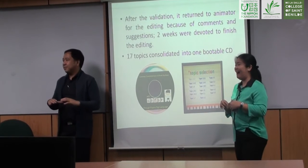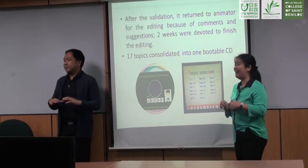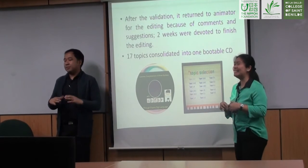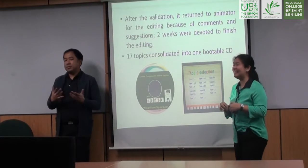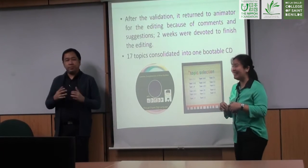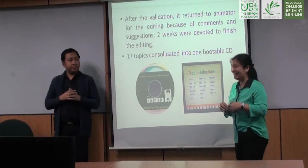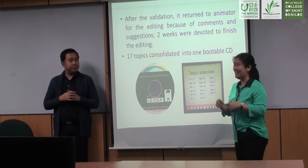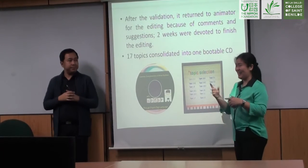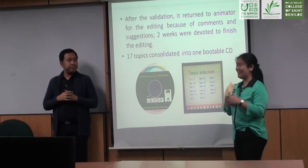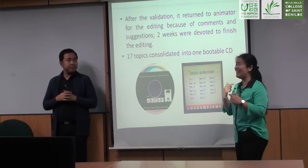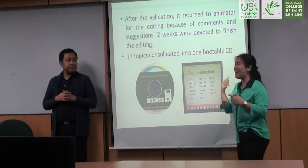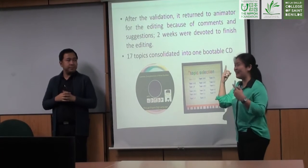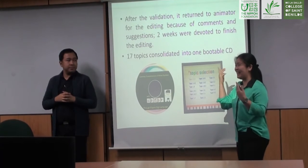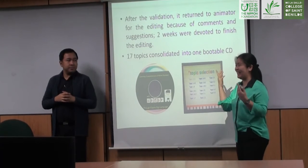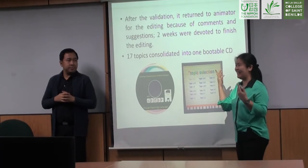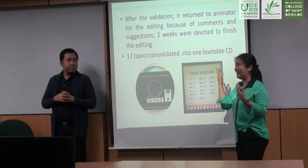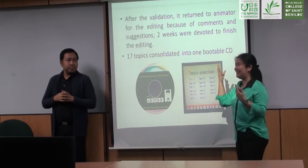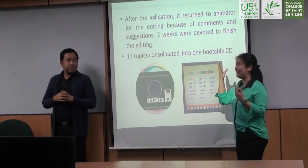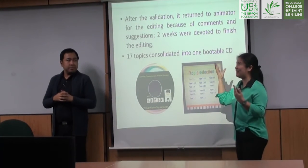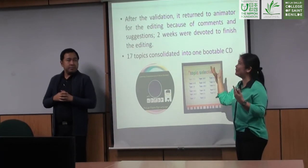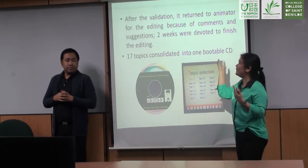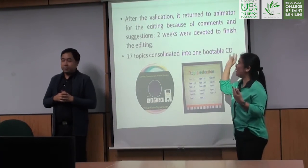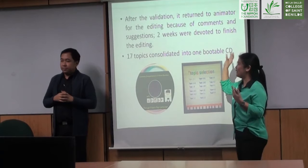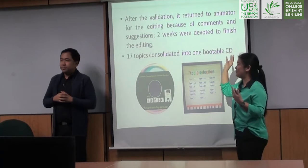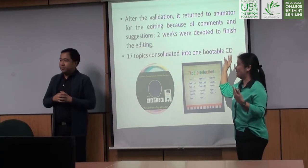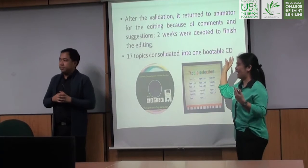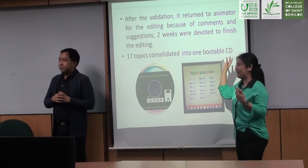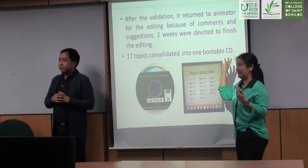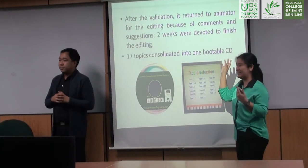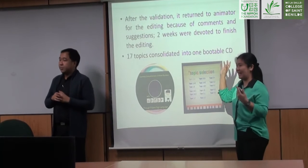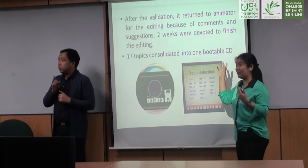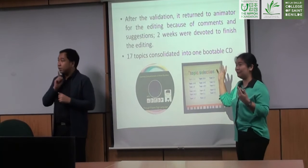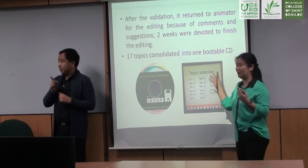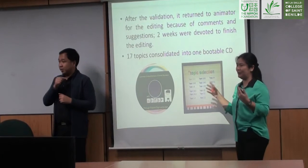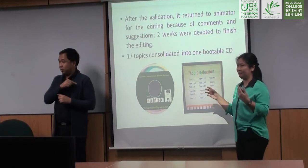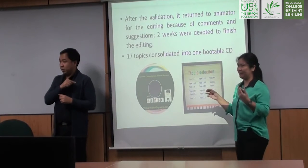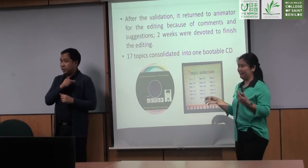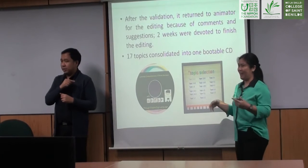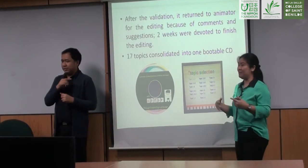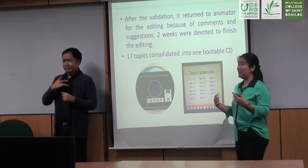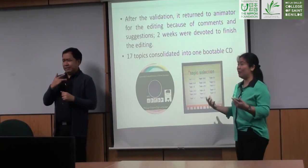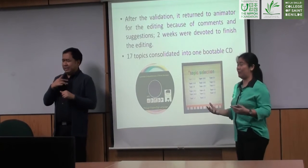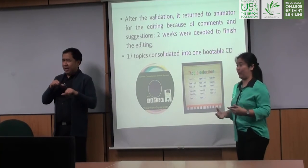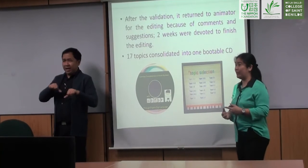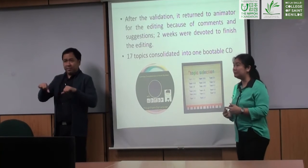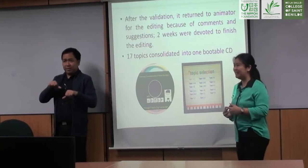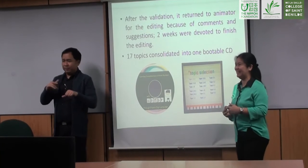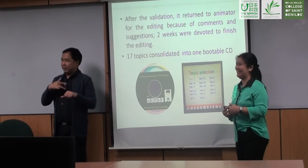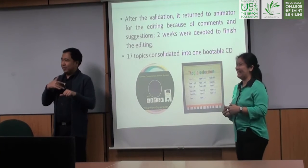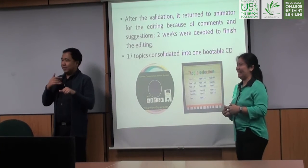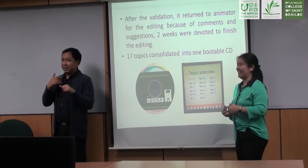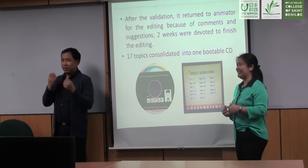yeah, honestly, even I realized the idea of having this kind of tool, I'm really